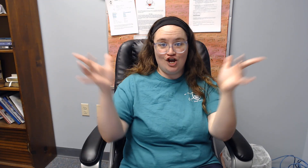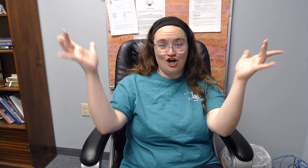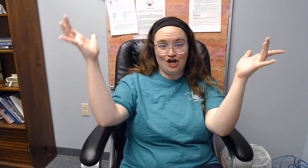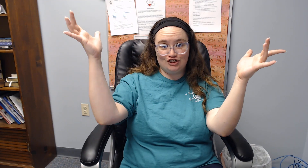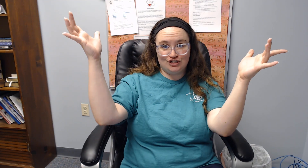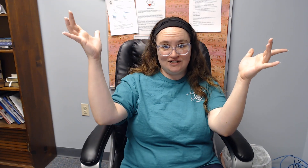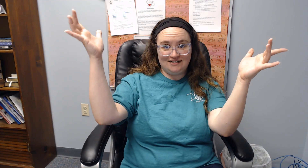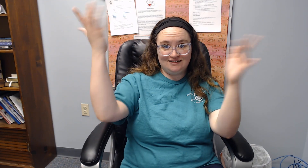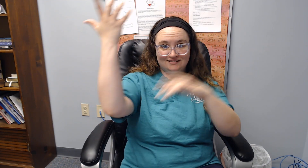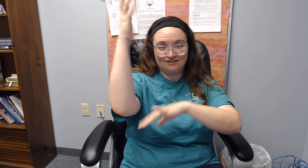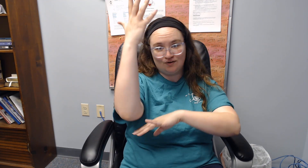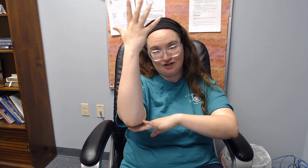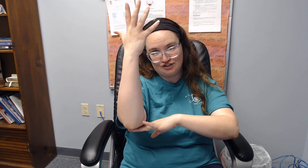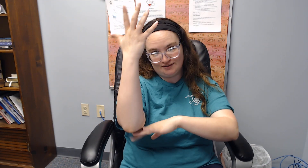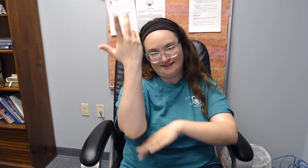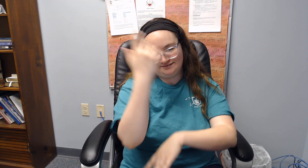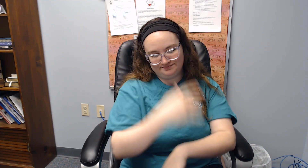A tree or a tree.